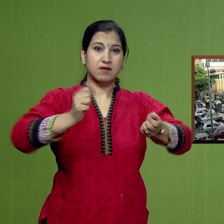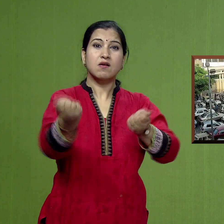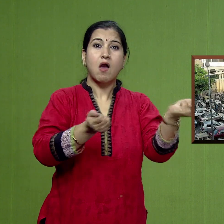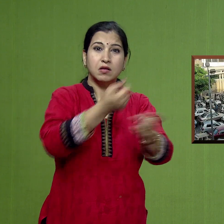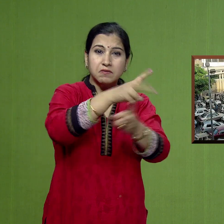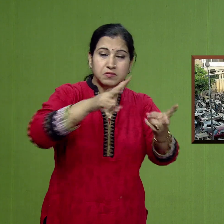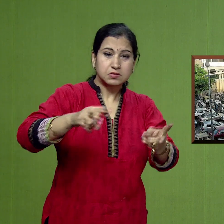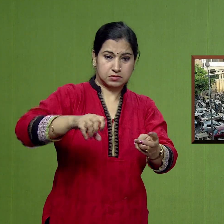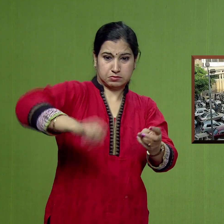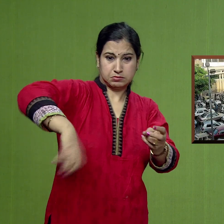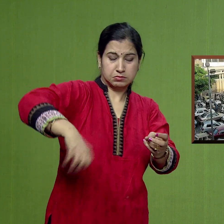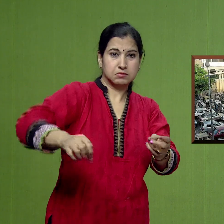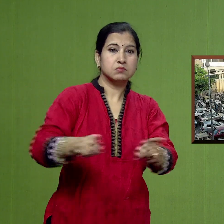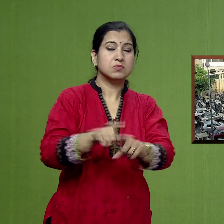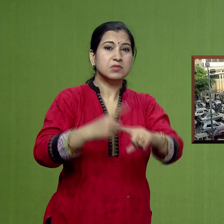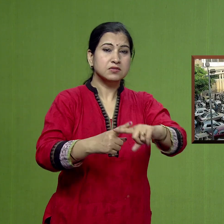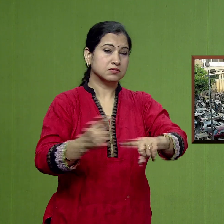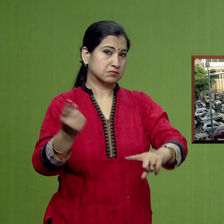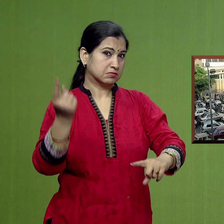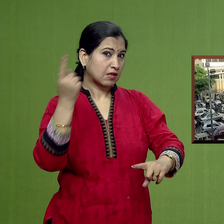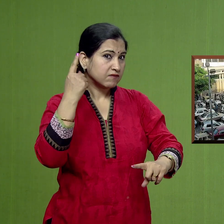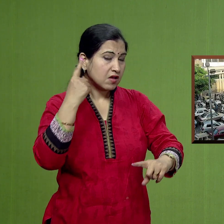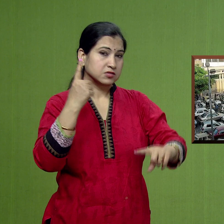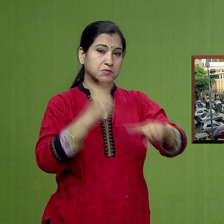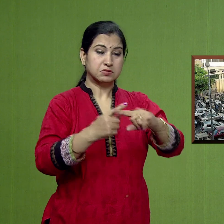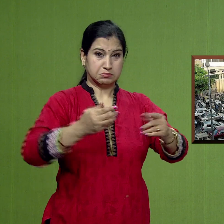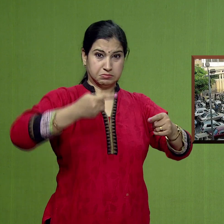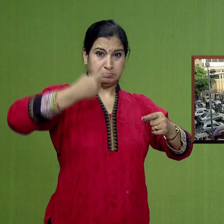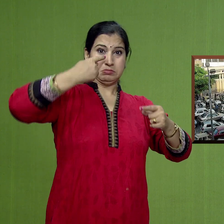on road is degrading the environment.